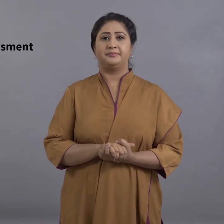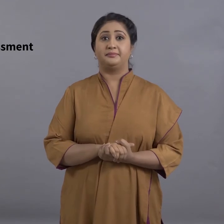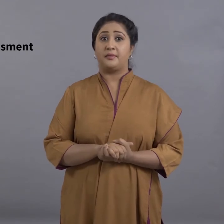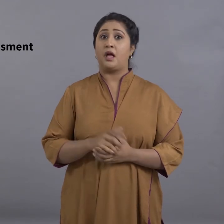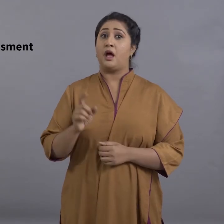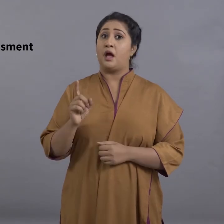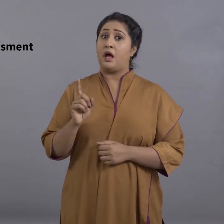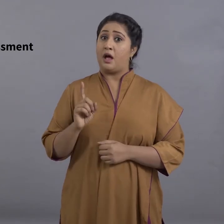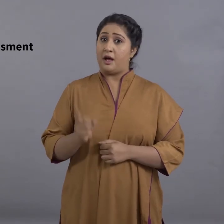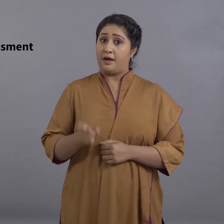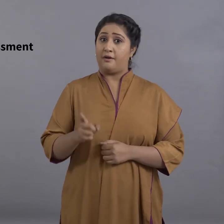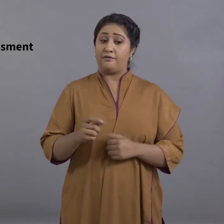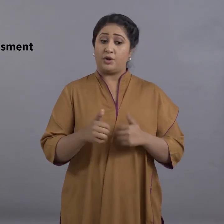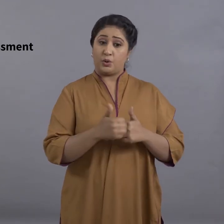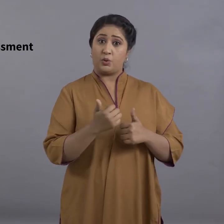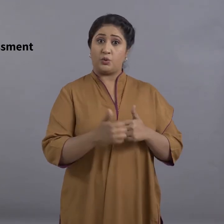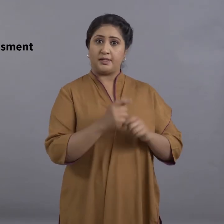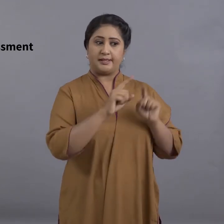Sample 1.